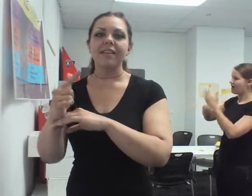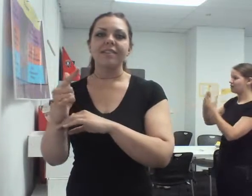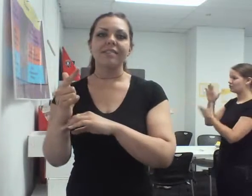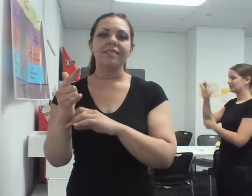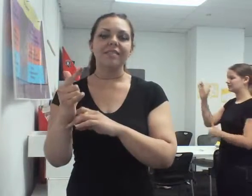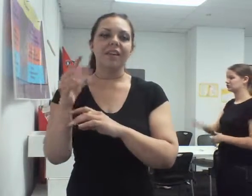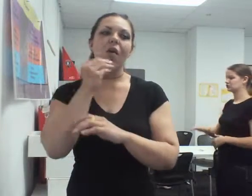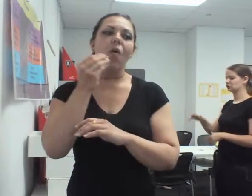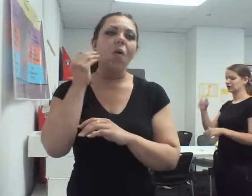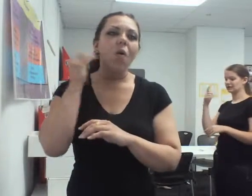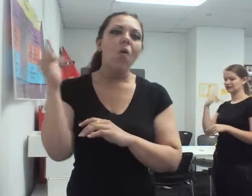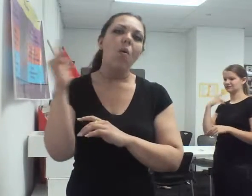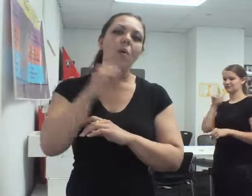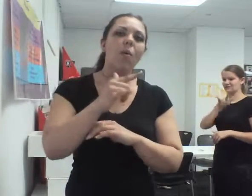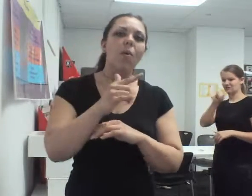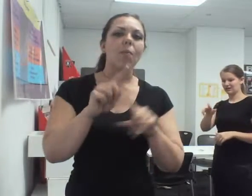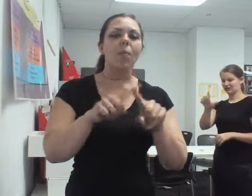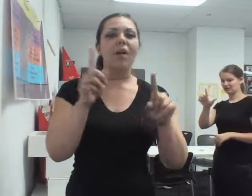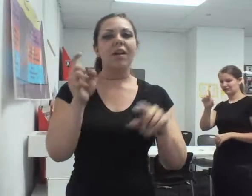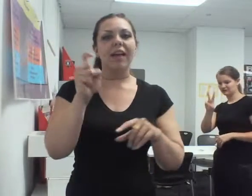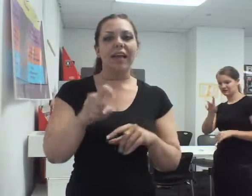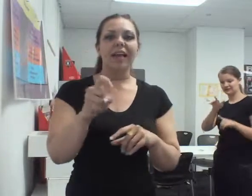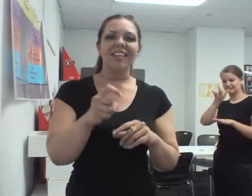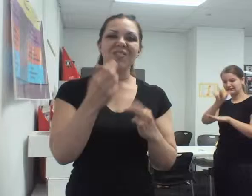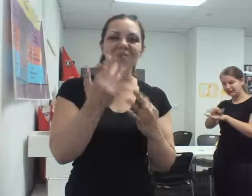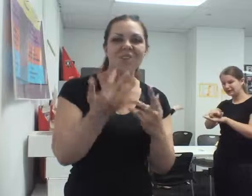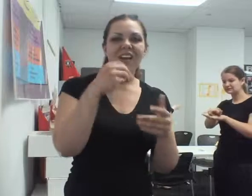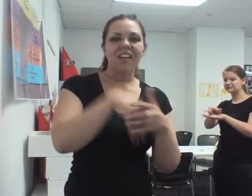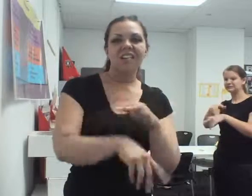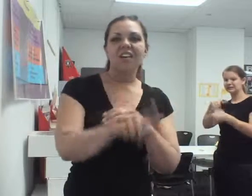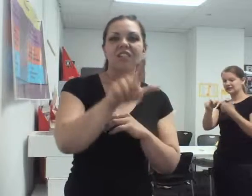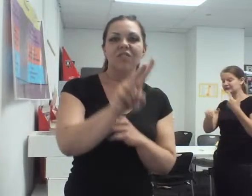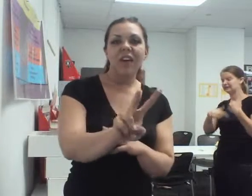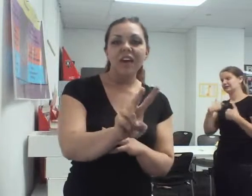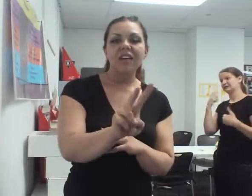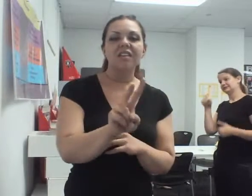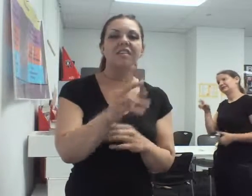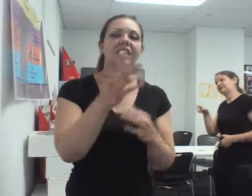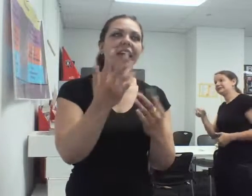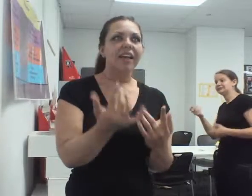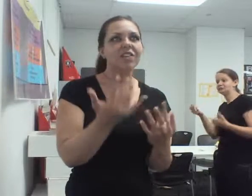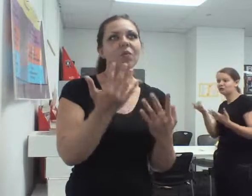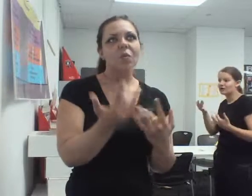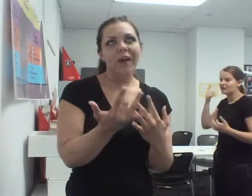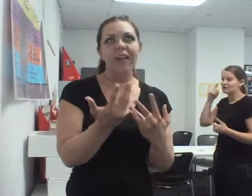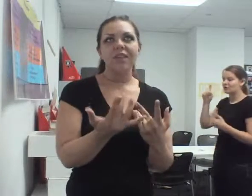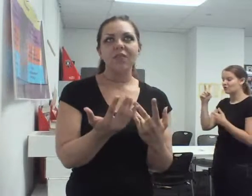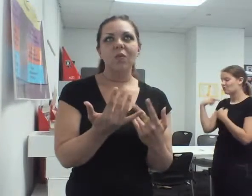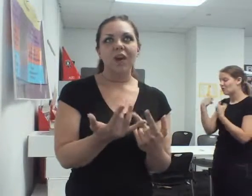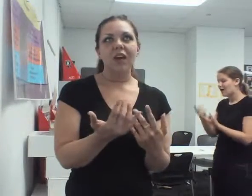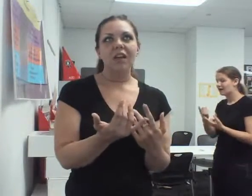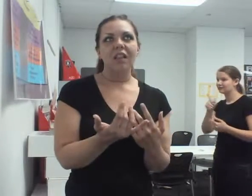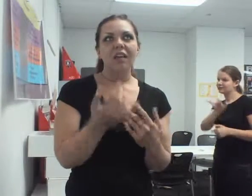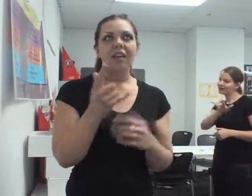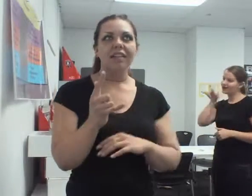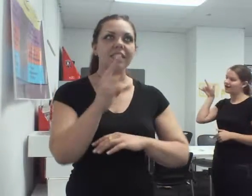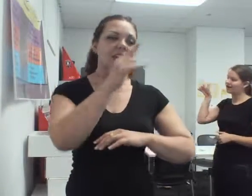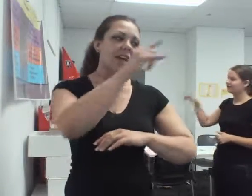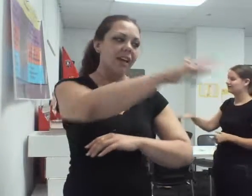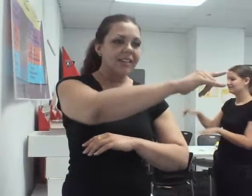into Las Vegas, and the plane landed there, and then actually I had to wait for a while, and then the plane took off again, heading east one more time until it finally landed